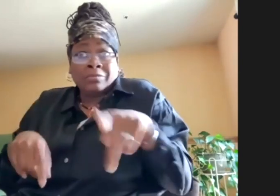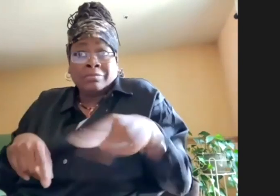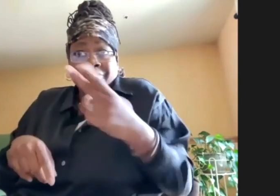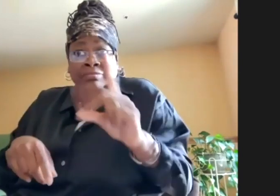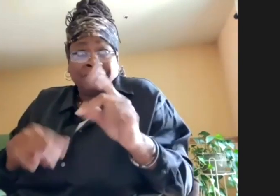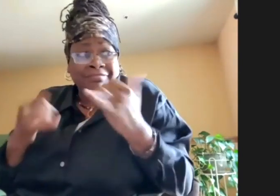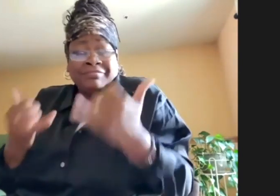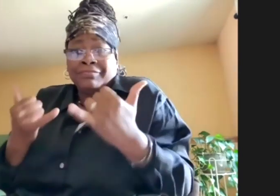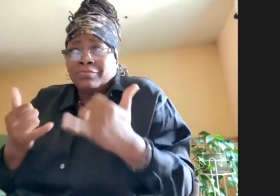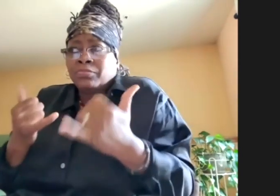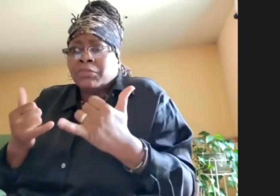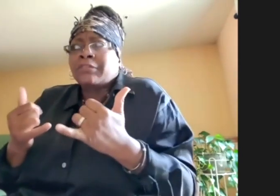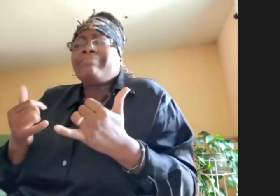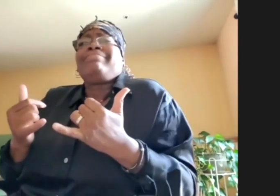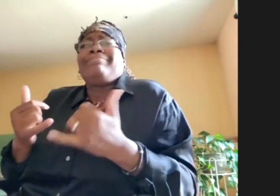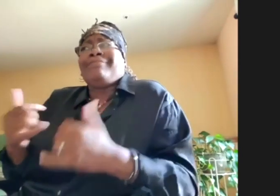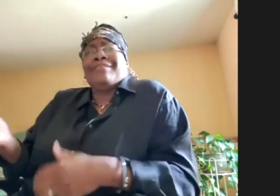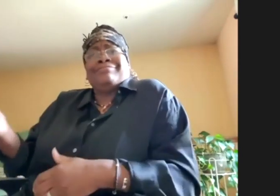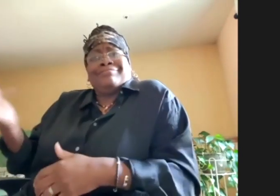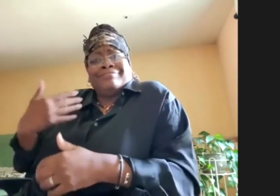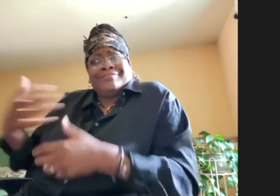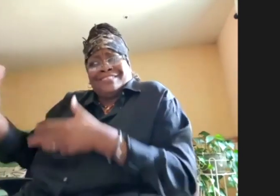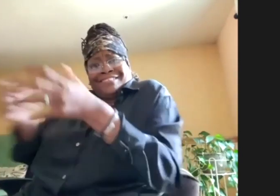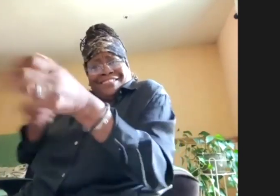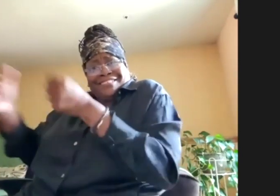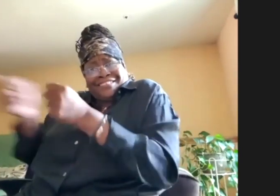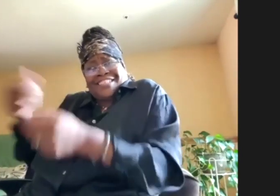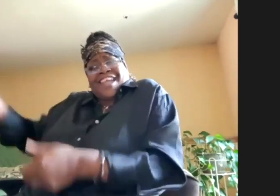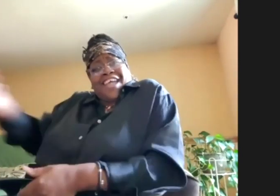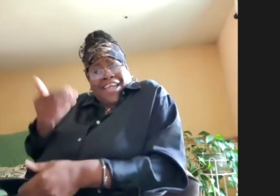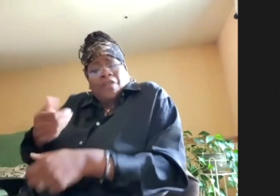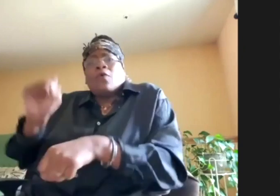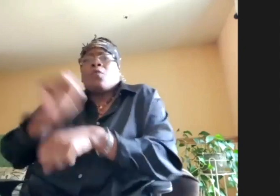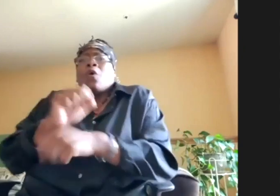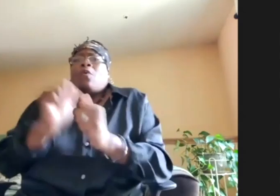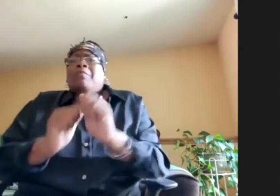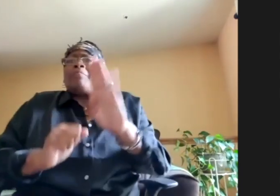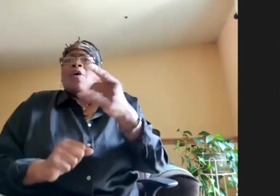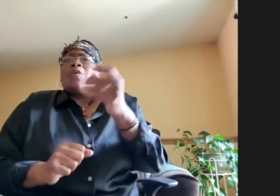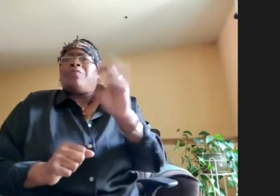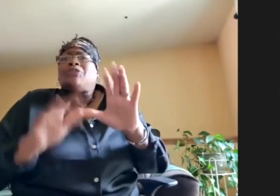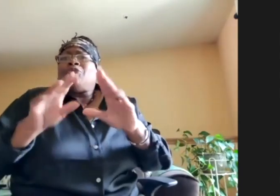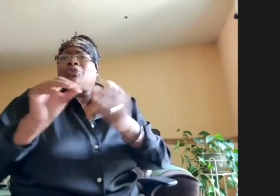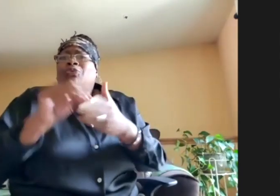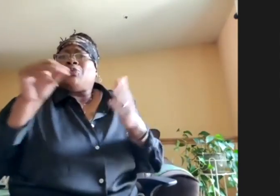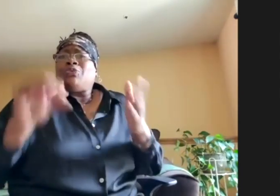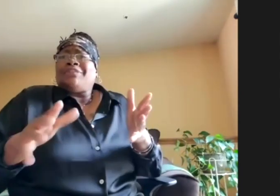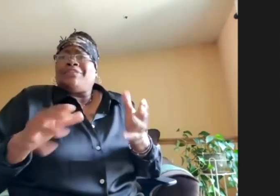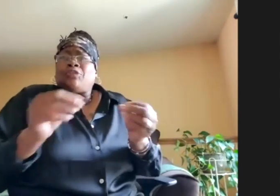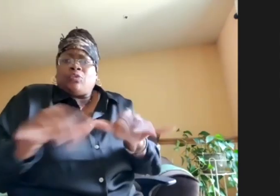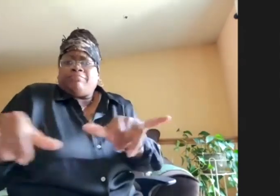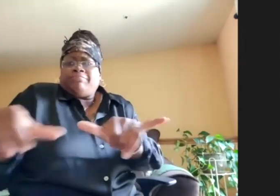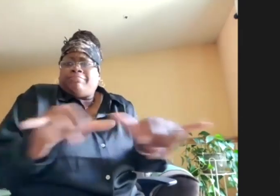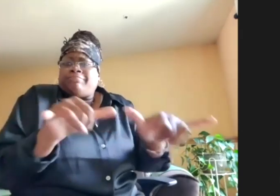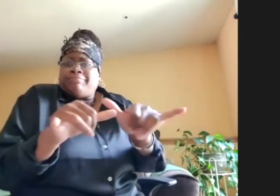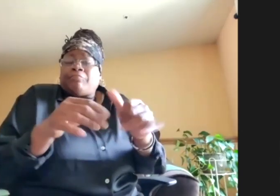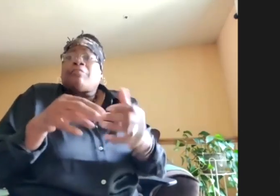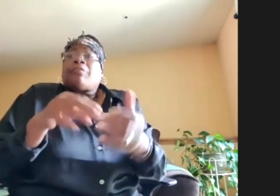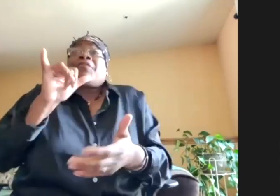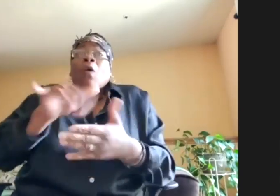students, realizing that they have potential. We have scholars here on the call with us today. And so that you can see that those BIPOC